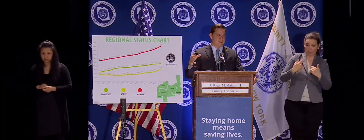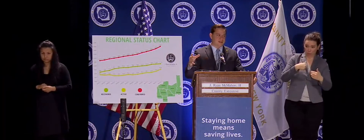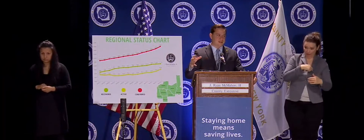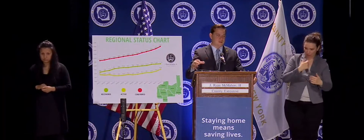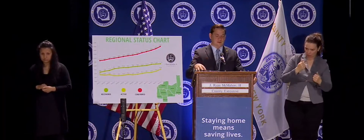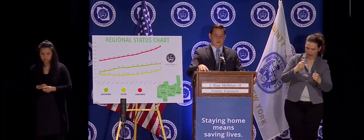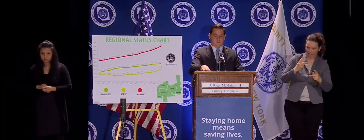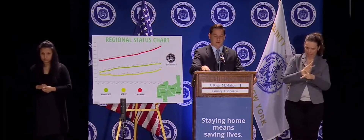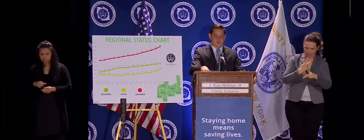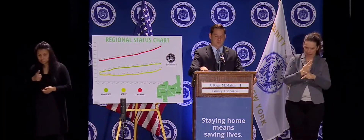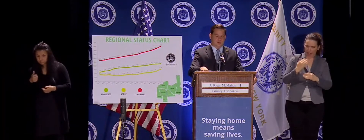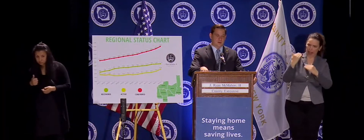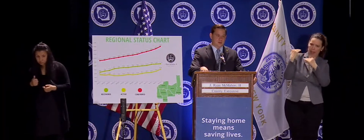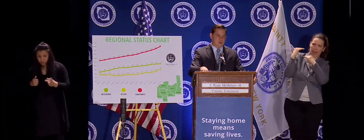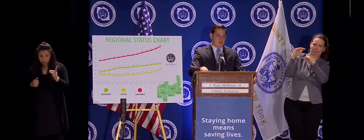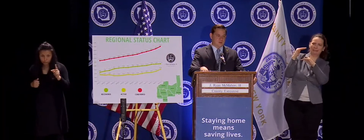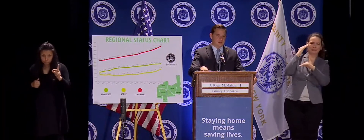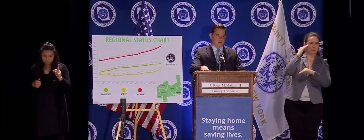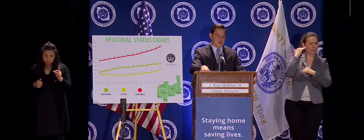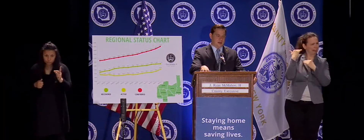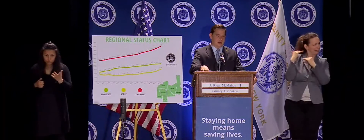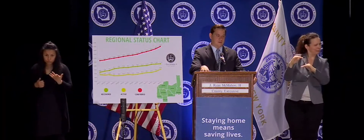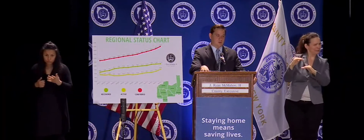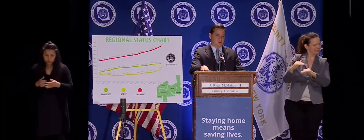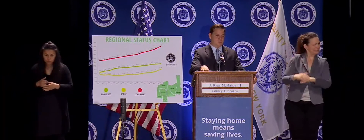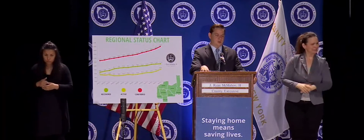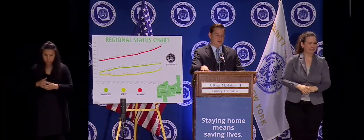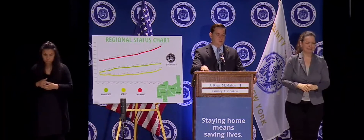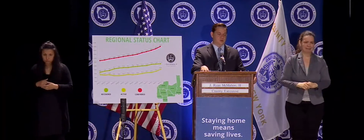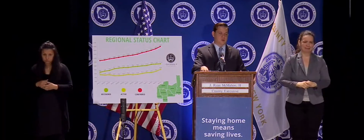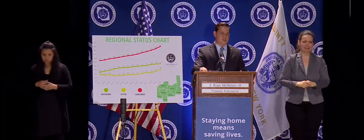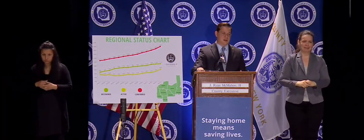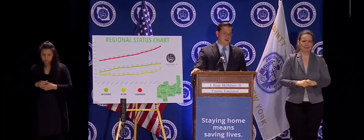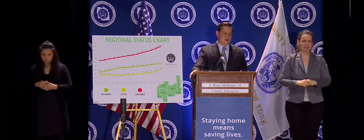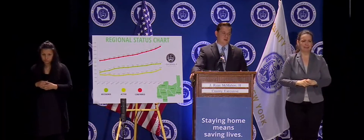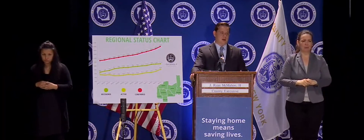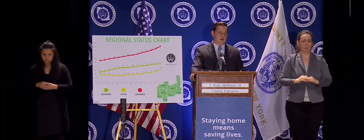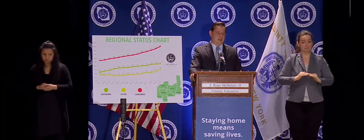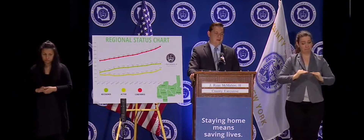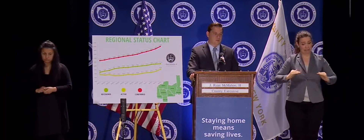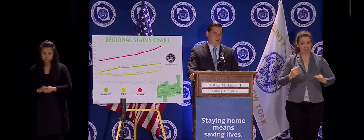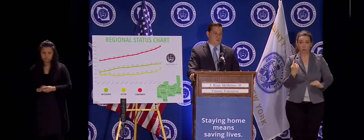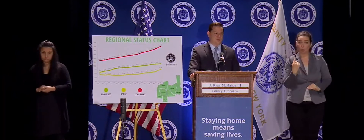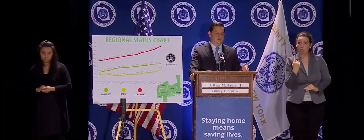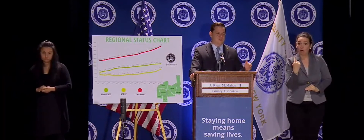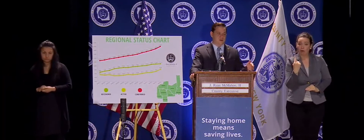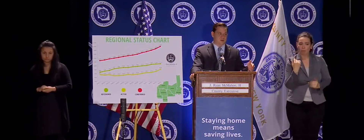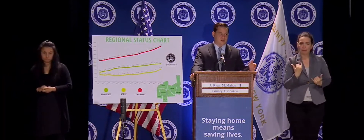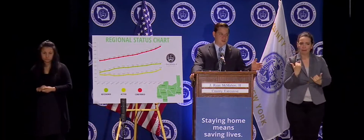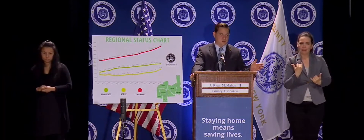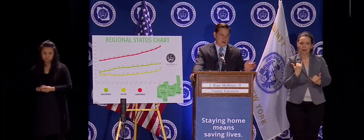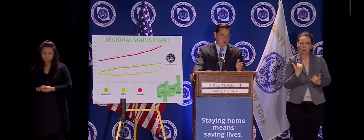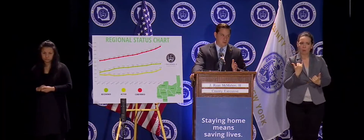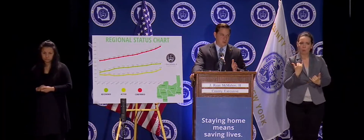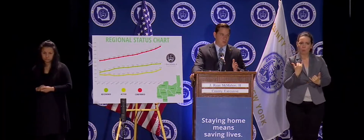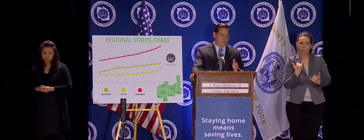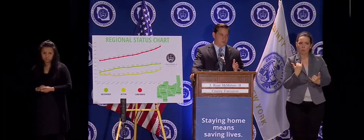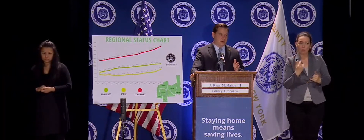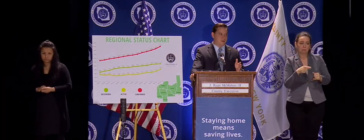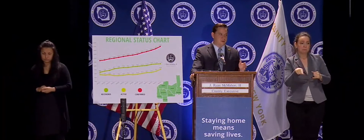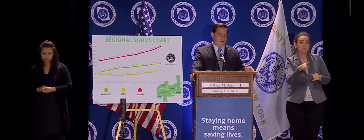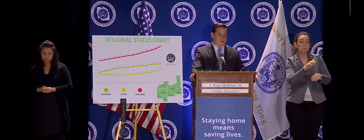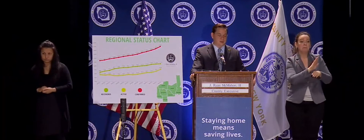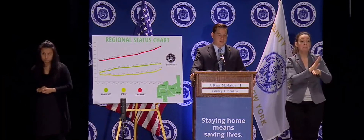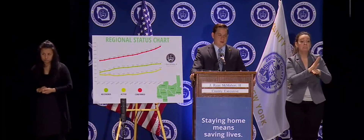really test everything. Phase 1 looks like you're going to have your industries that are allowed to be open for certain things will allowed to be open